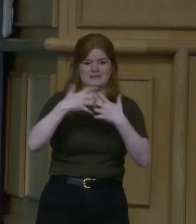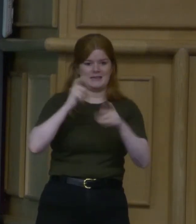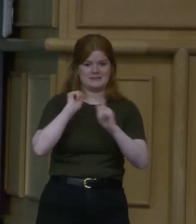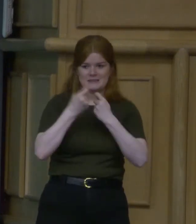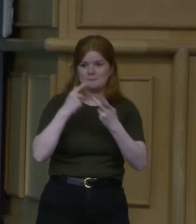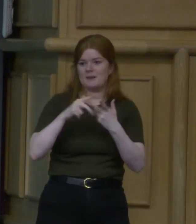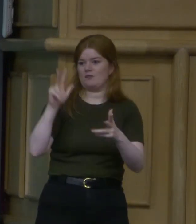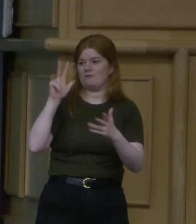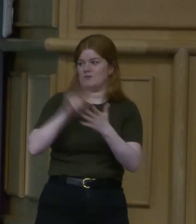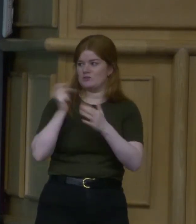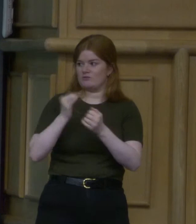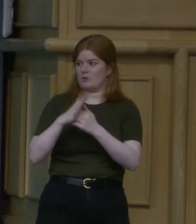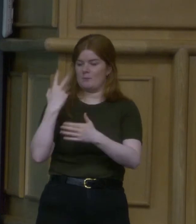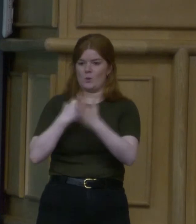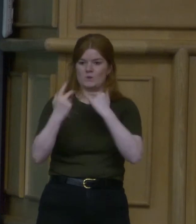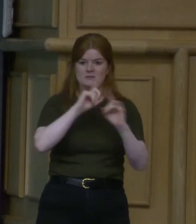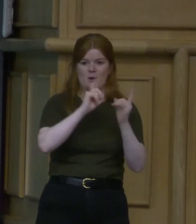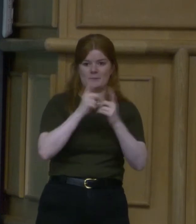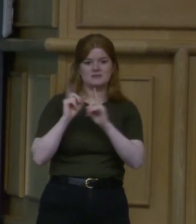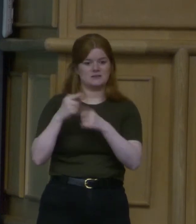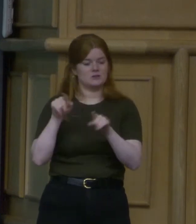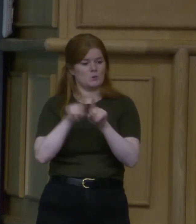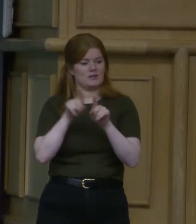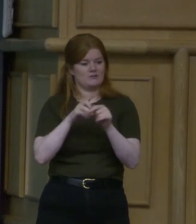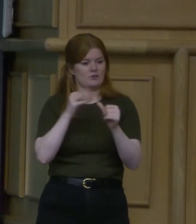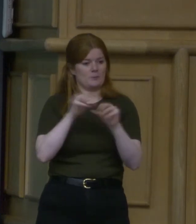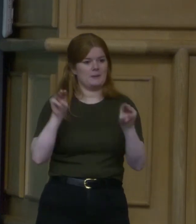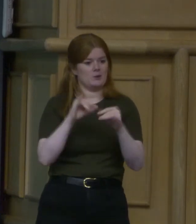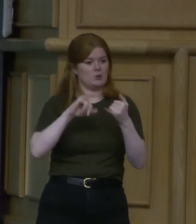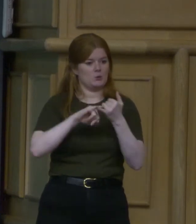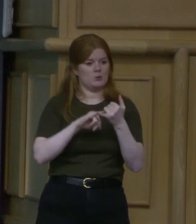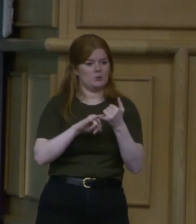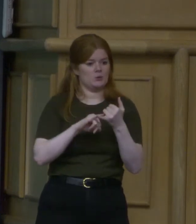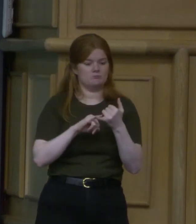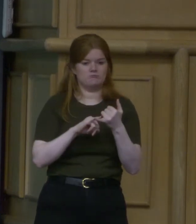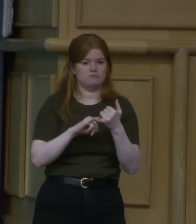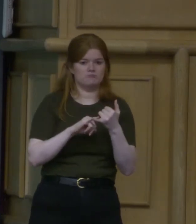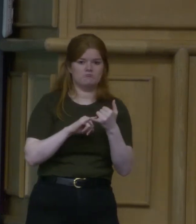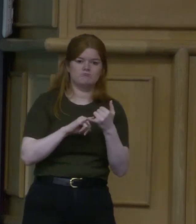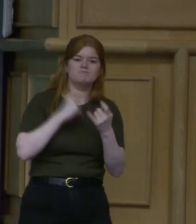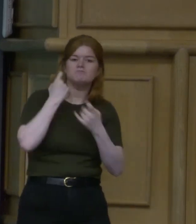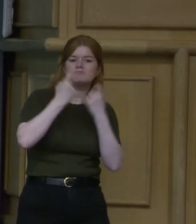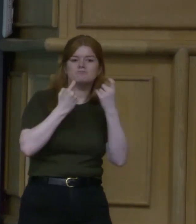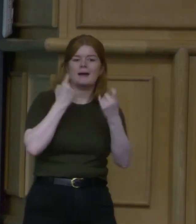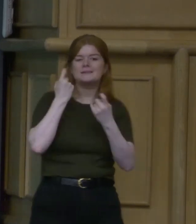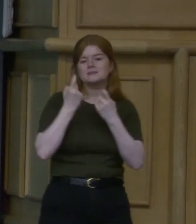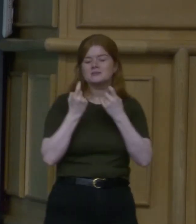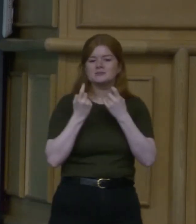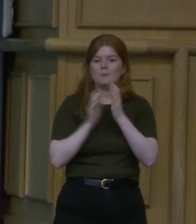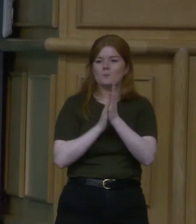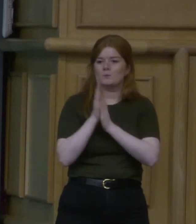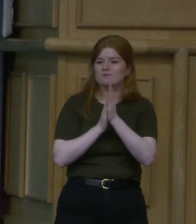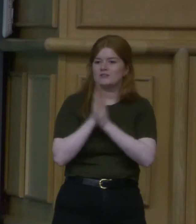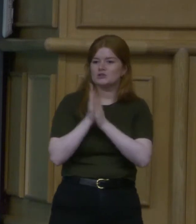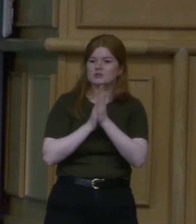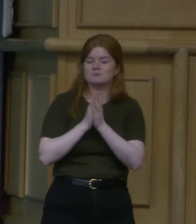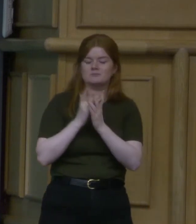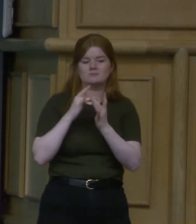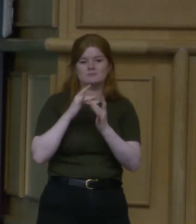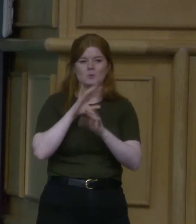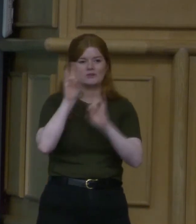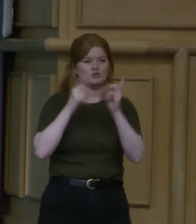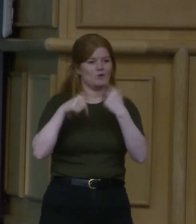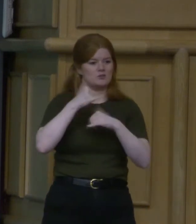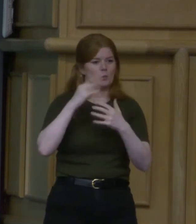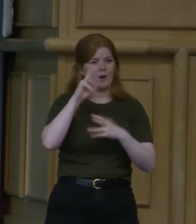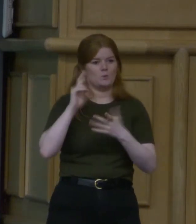the officials from both departments, and especially to those of you who suspected the motives of those of us